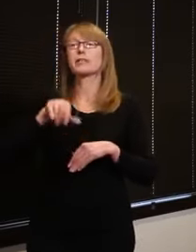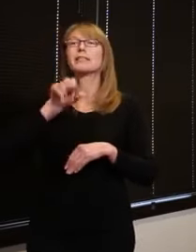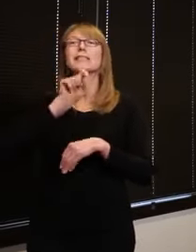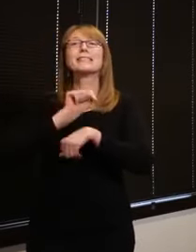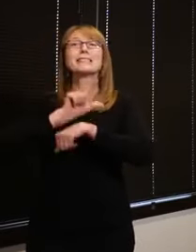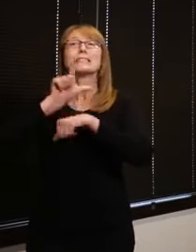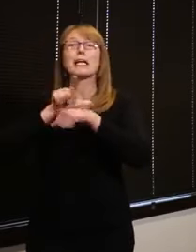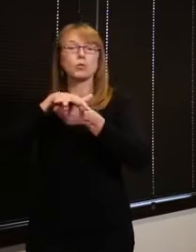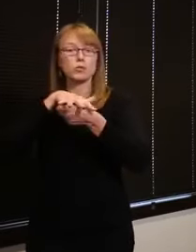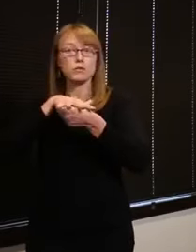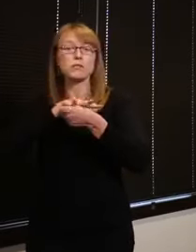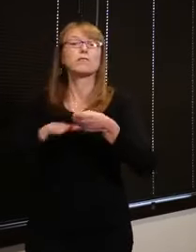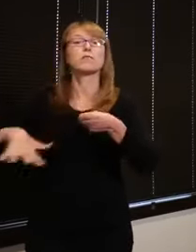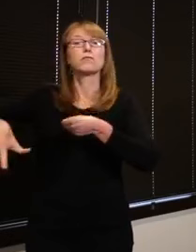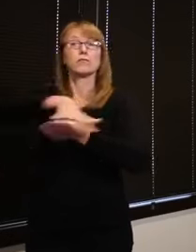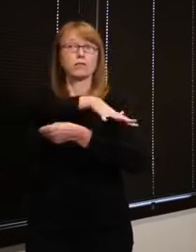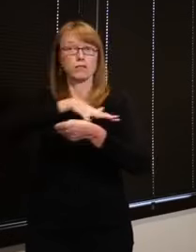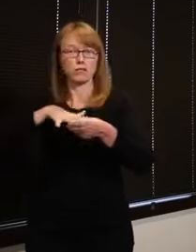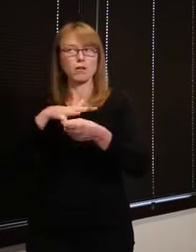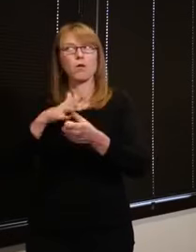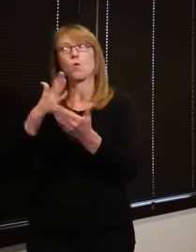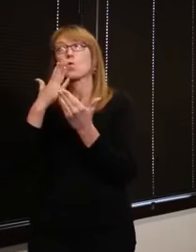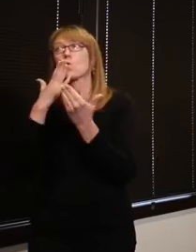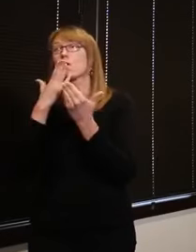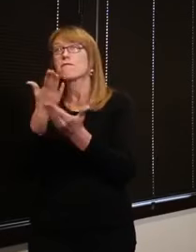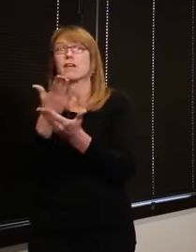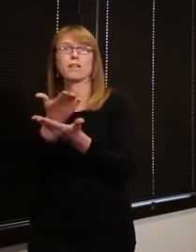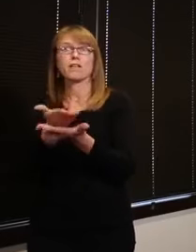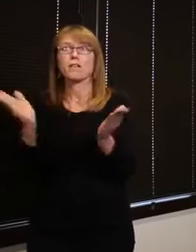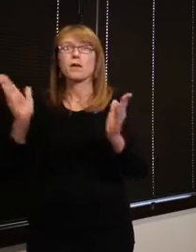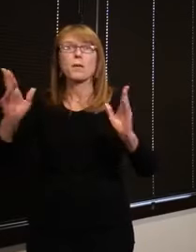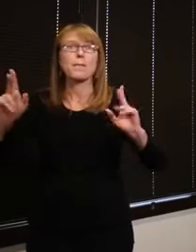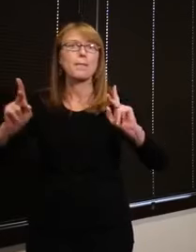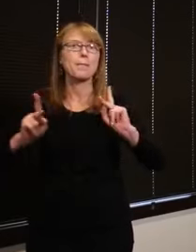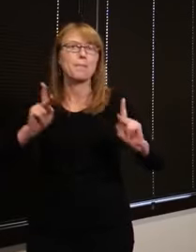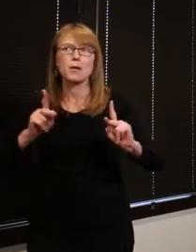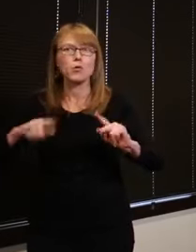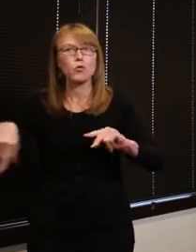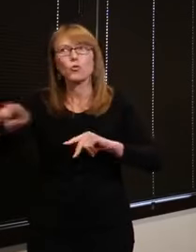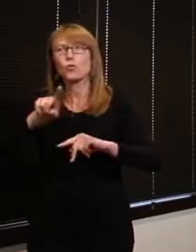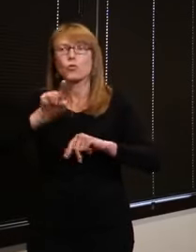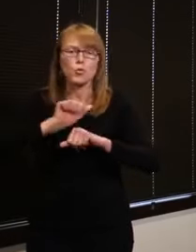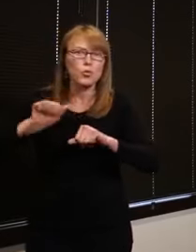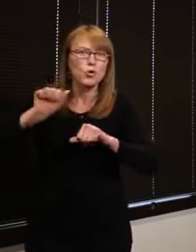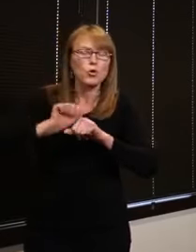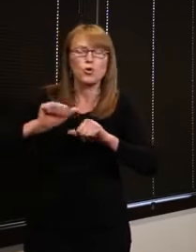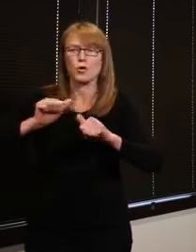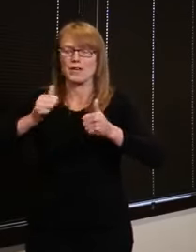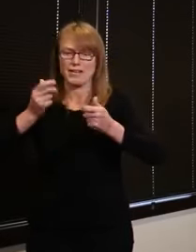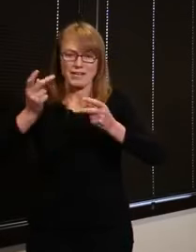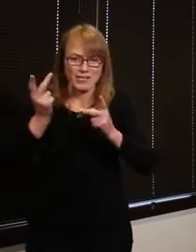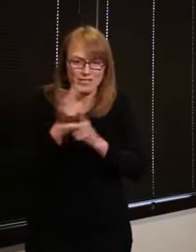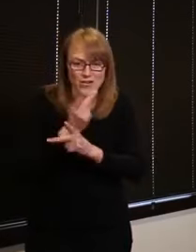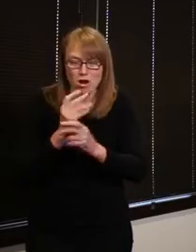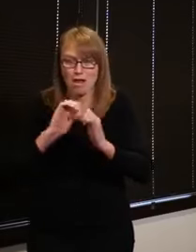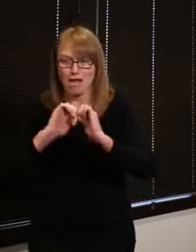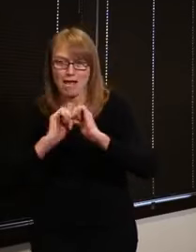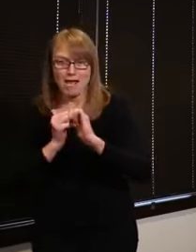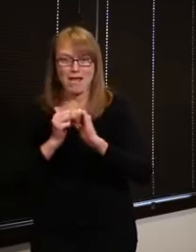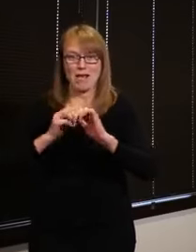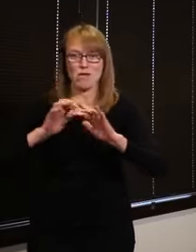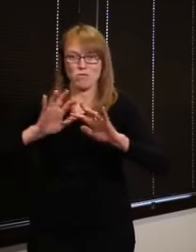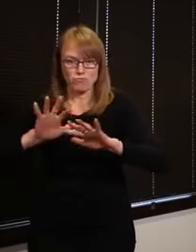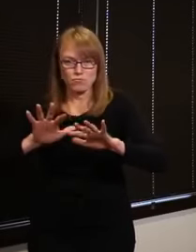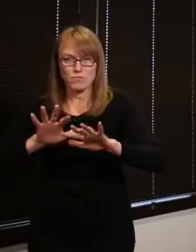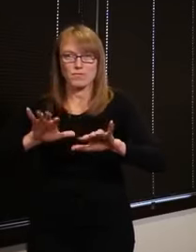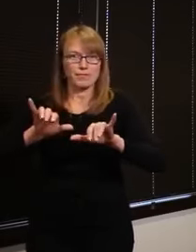all the incredible work that you've done across the entire metropolitan area. You've really rallied together to put the hammer down on the virus,